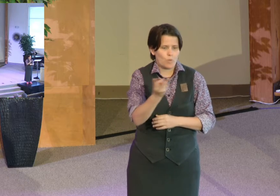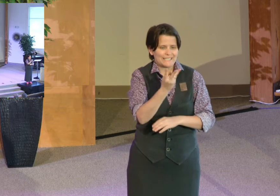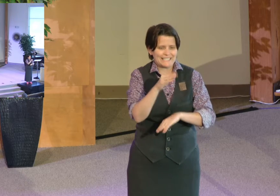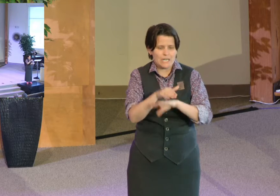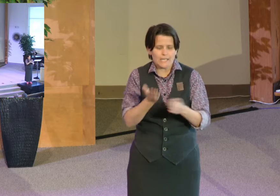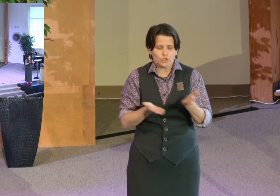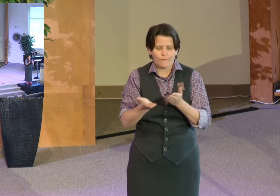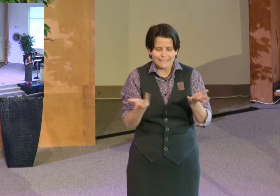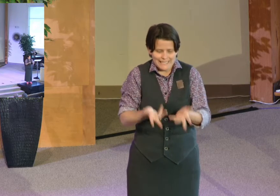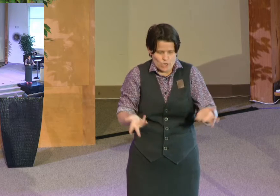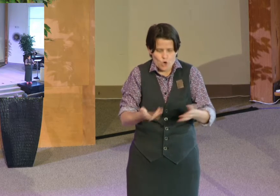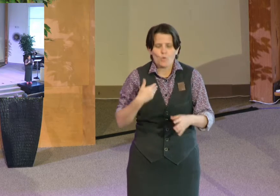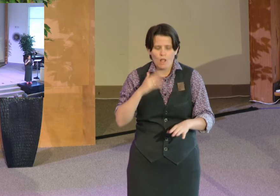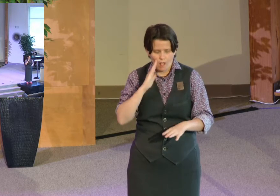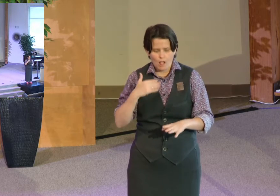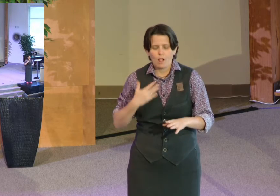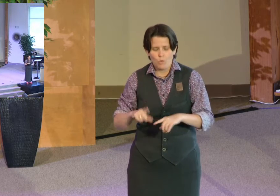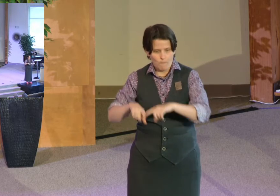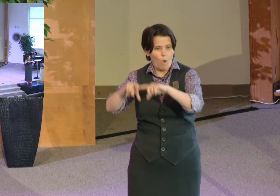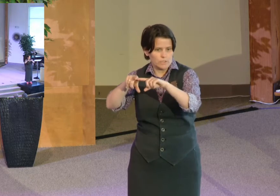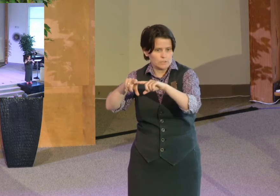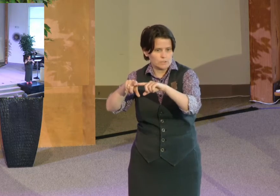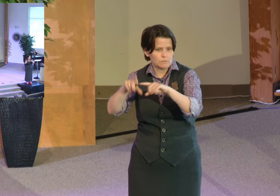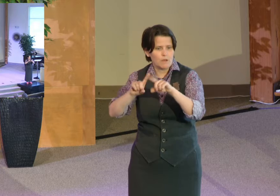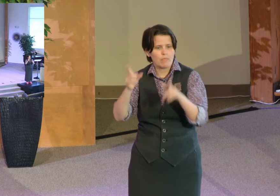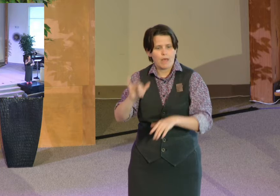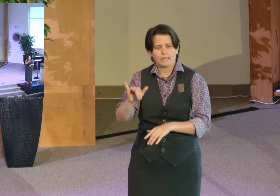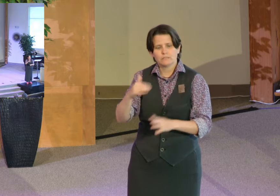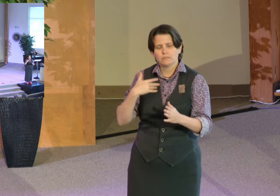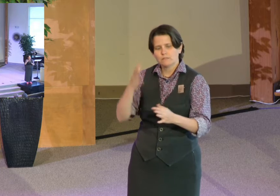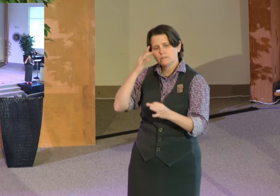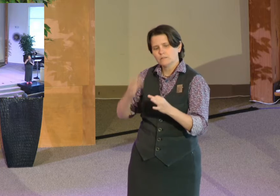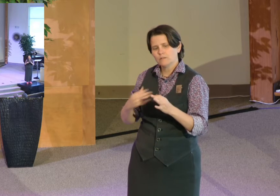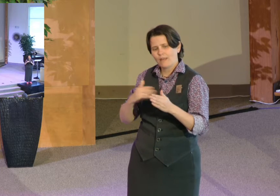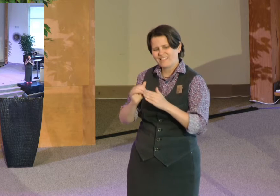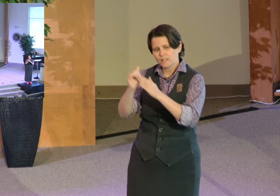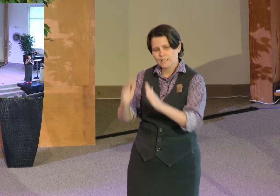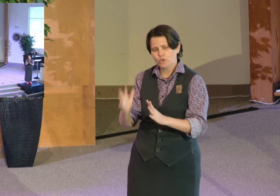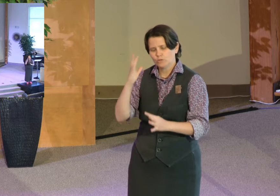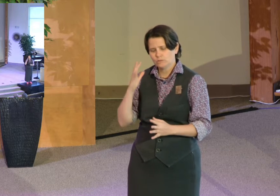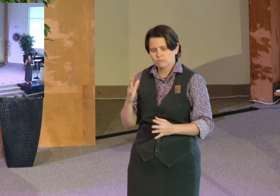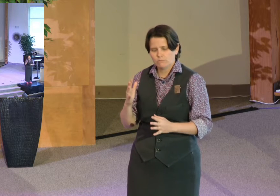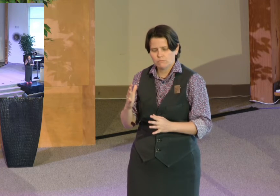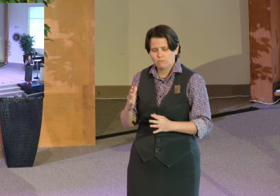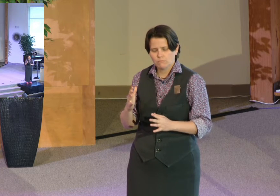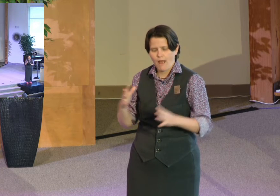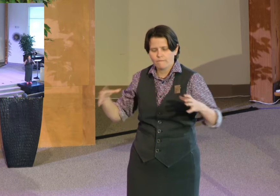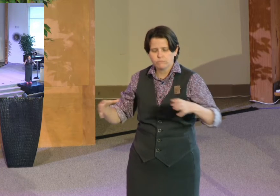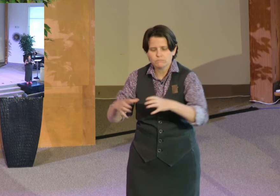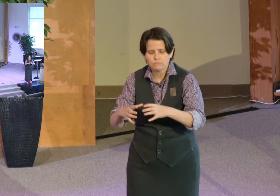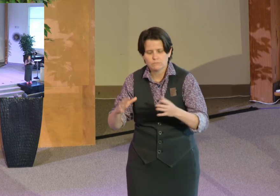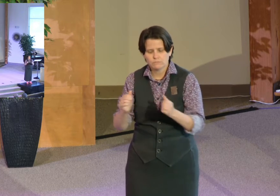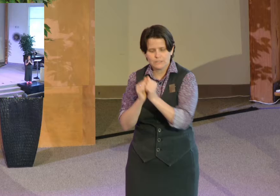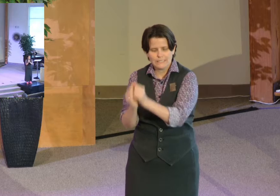decision that the leaders of this community have made for where we are financially. All right,